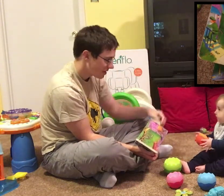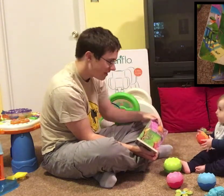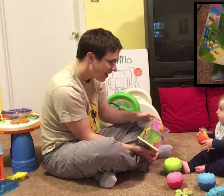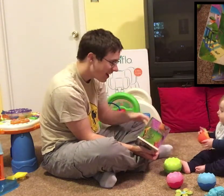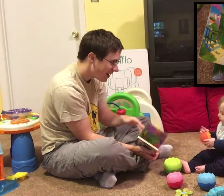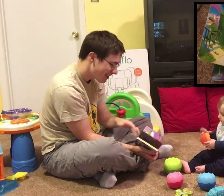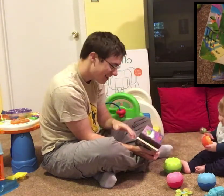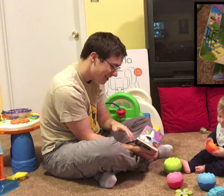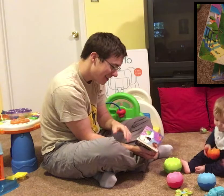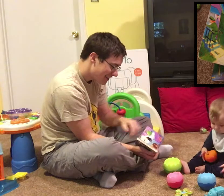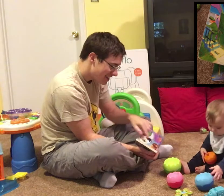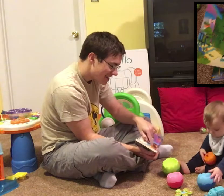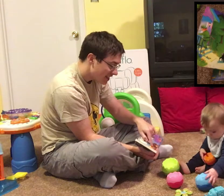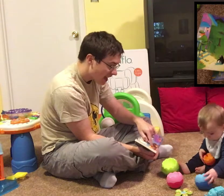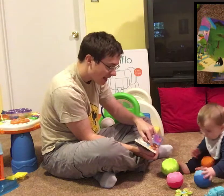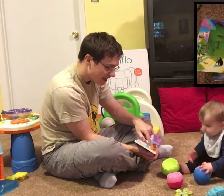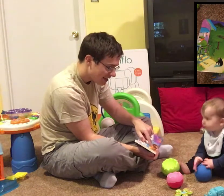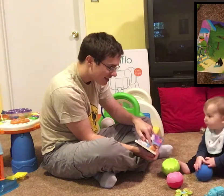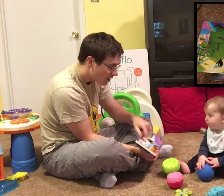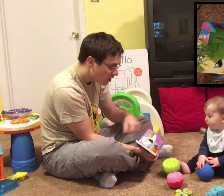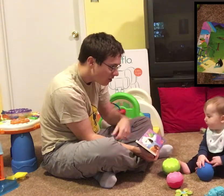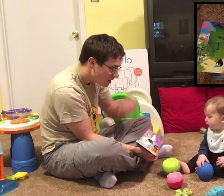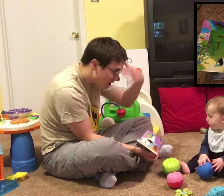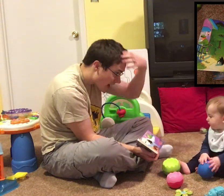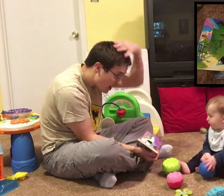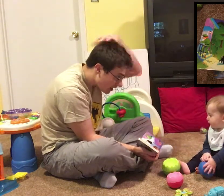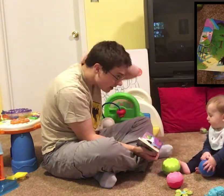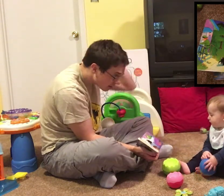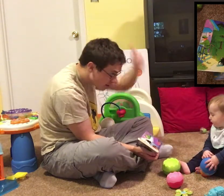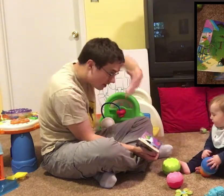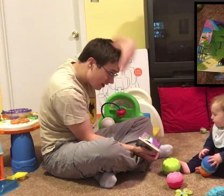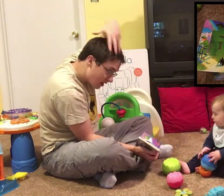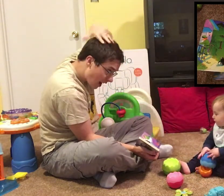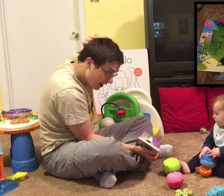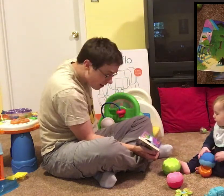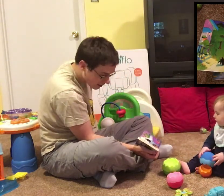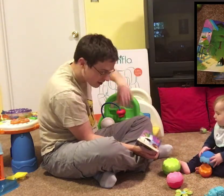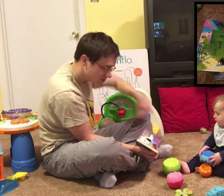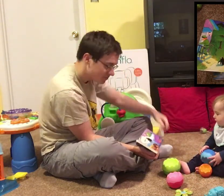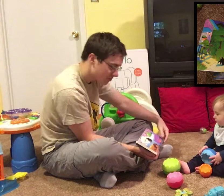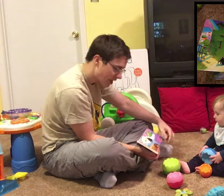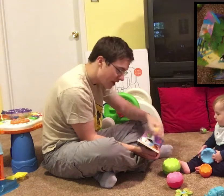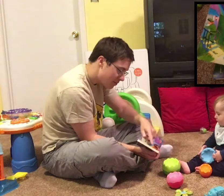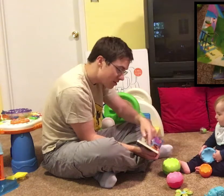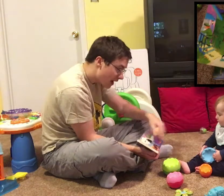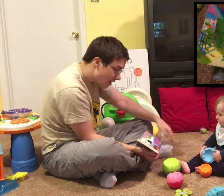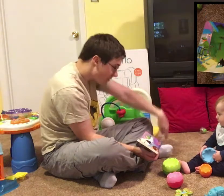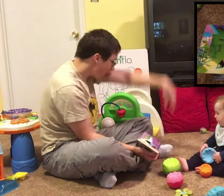Giraffe. Yeah. You see the lion? Oh, the lion. Lion. Mr.